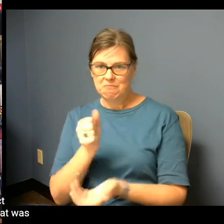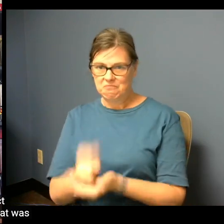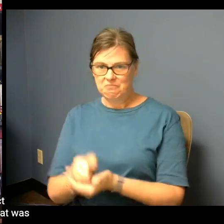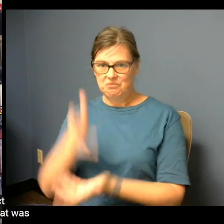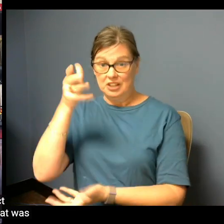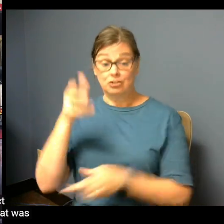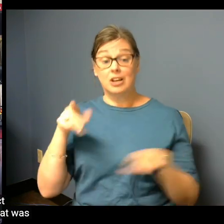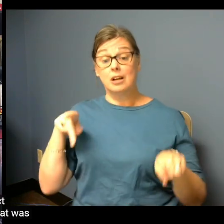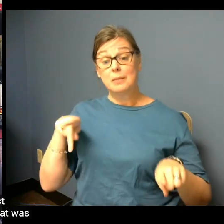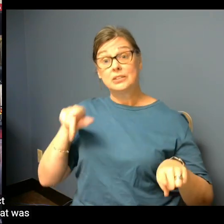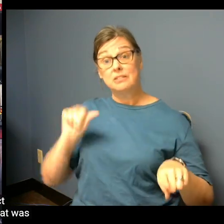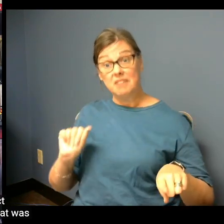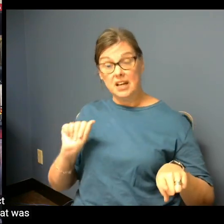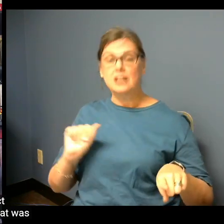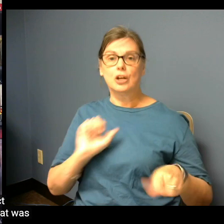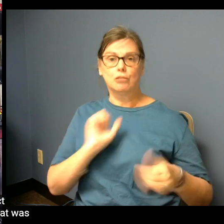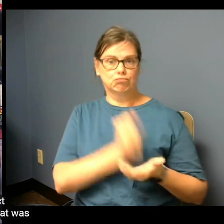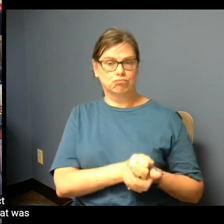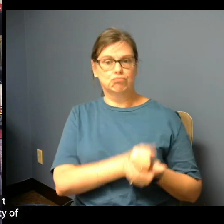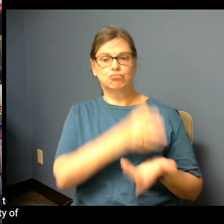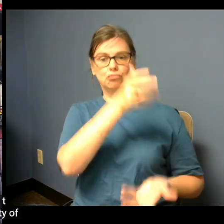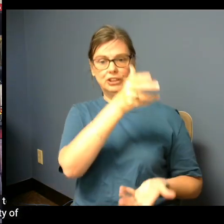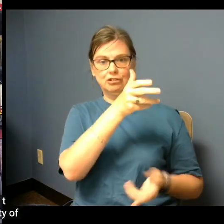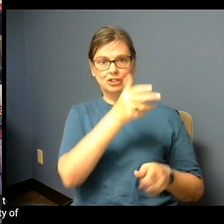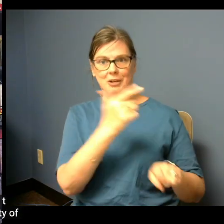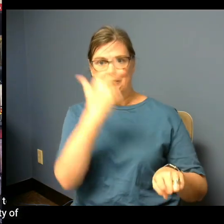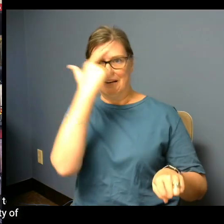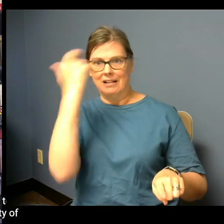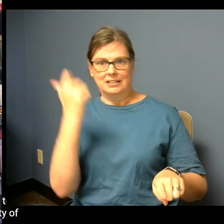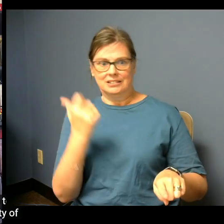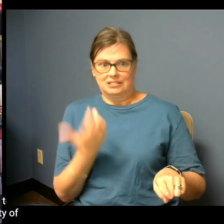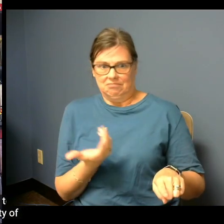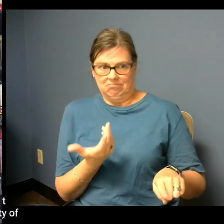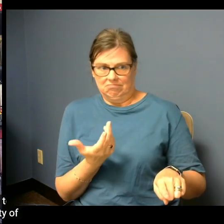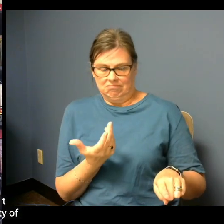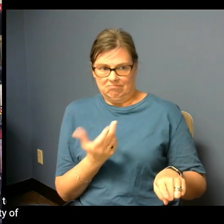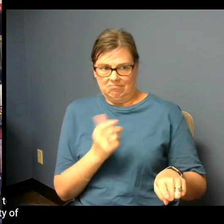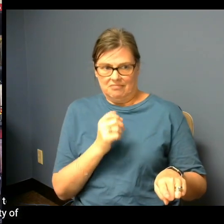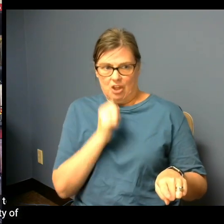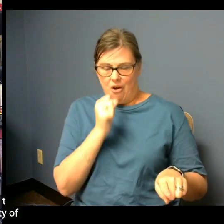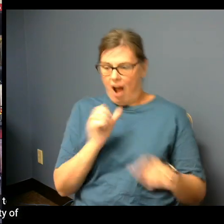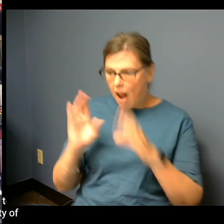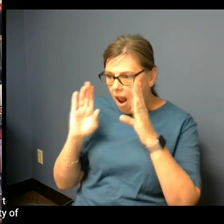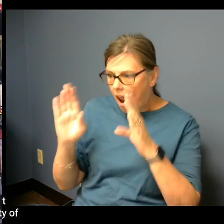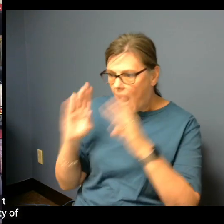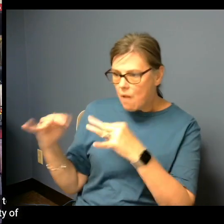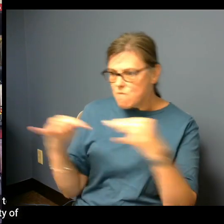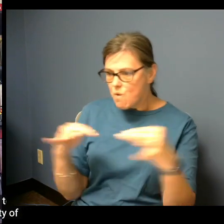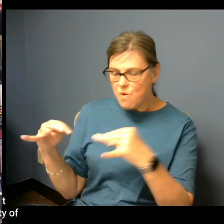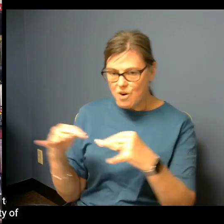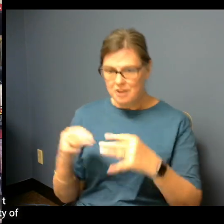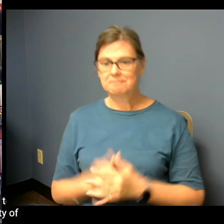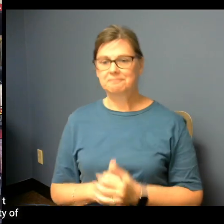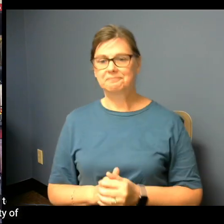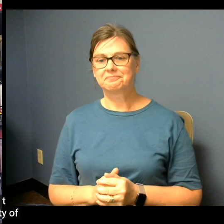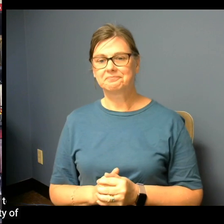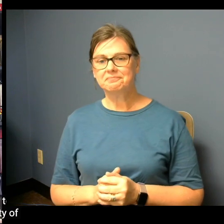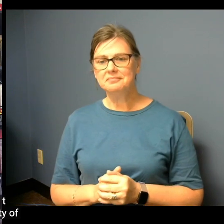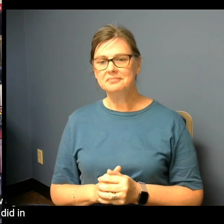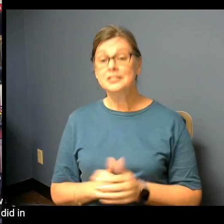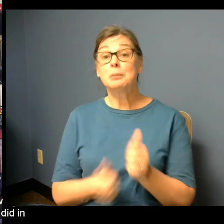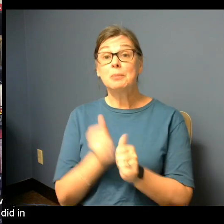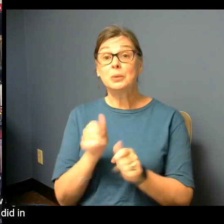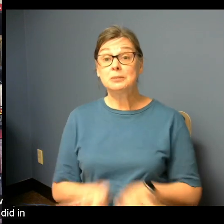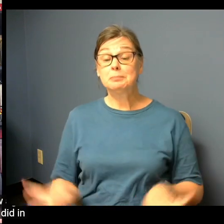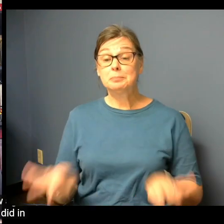wage war. So again, that was kind of my main takeaway there in terms of this idea of kind of the